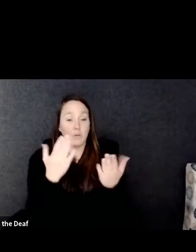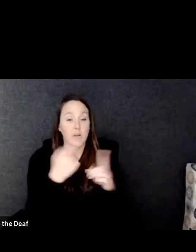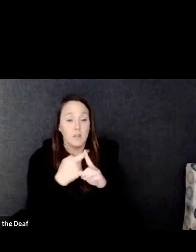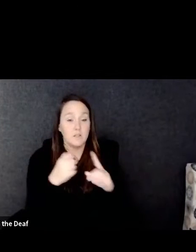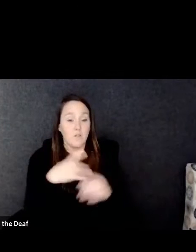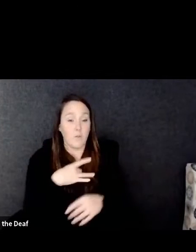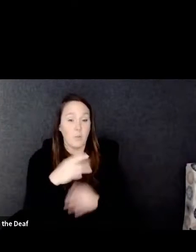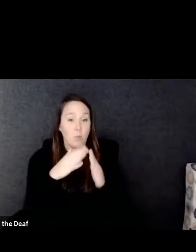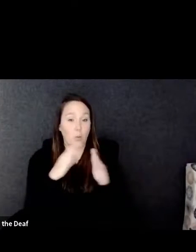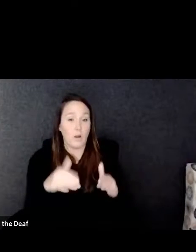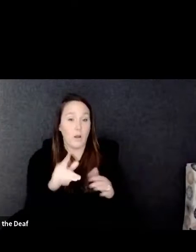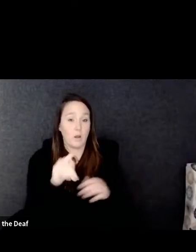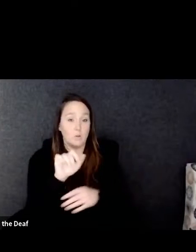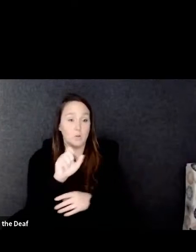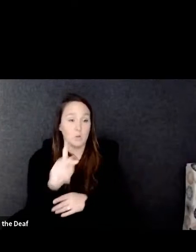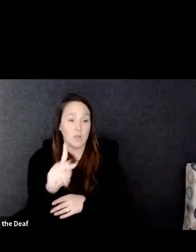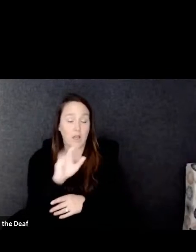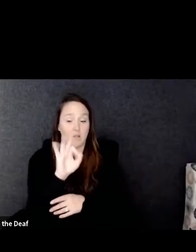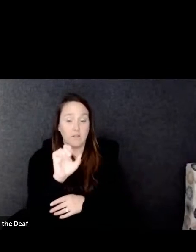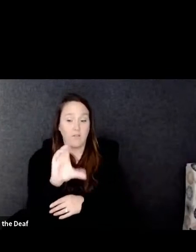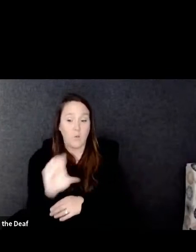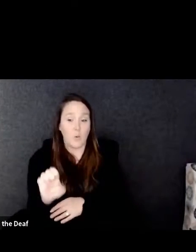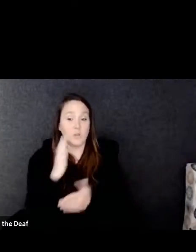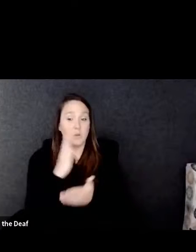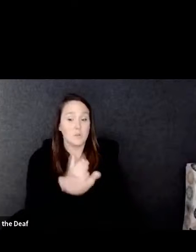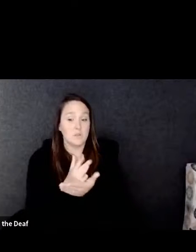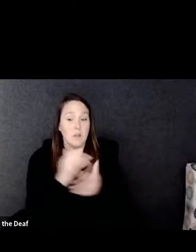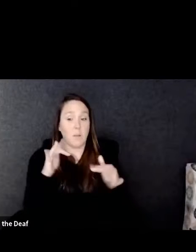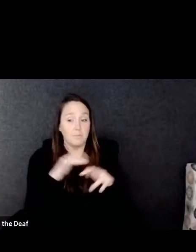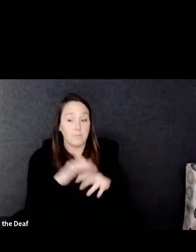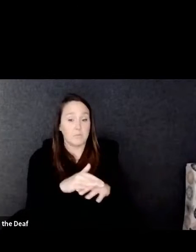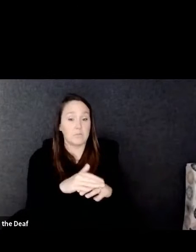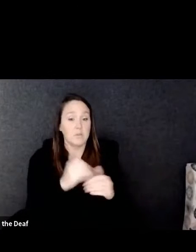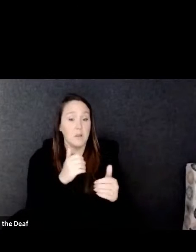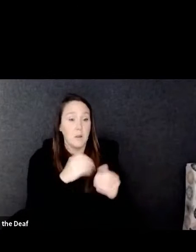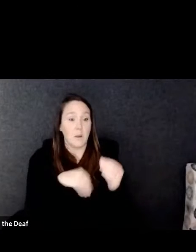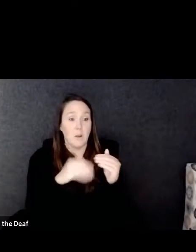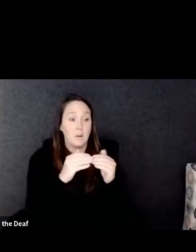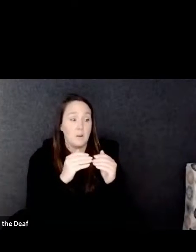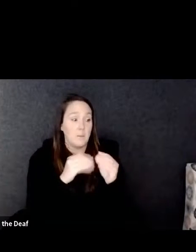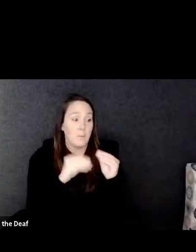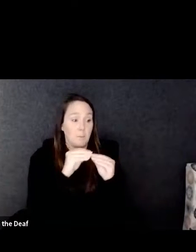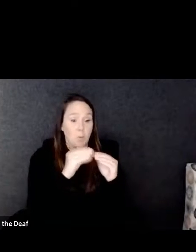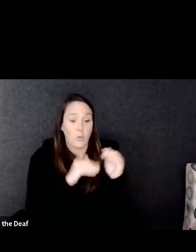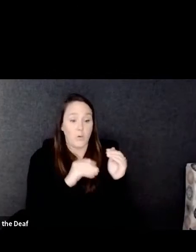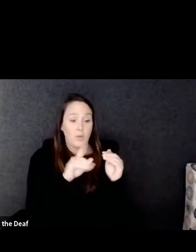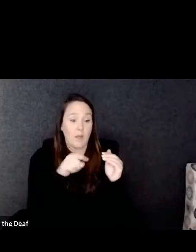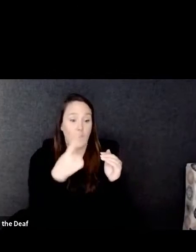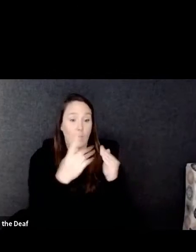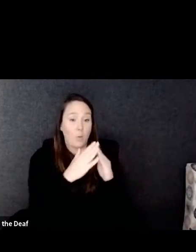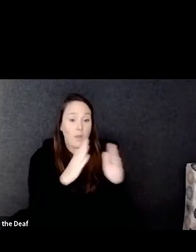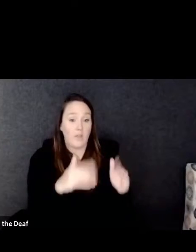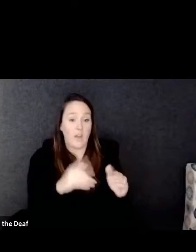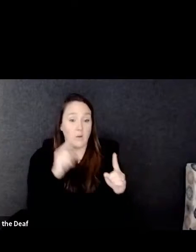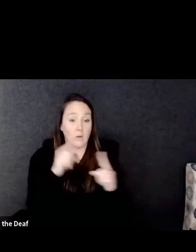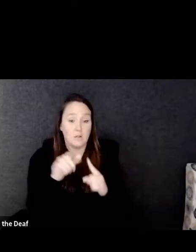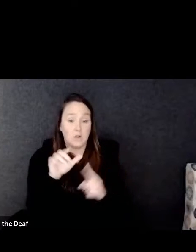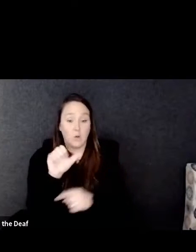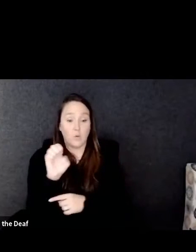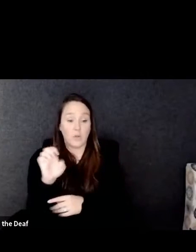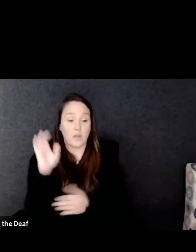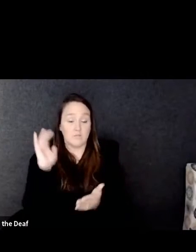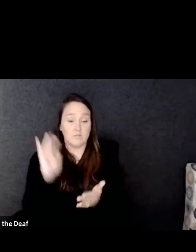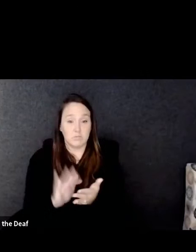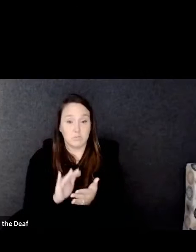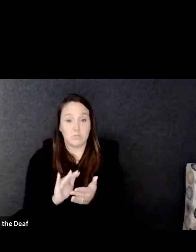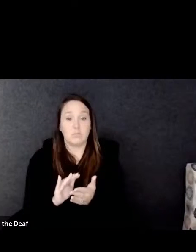the White House task force was to stop all gatherings beyond the immediate household until cases decrease significantly. That's quite a step